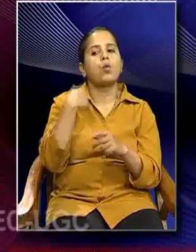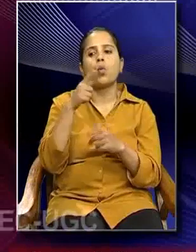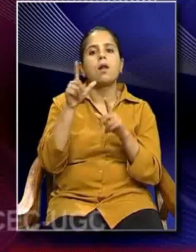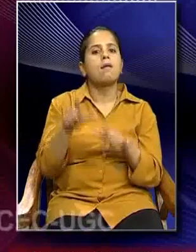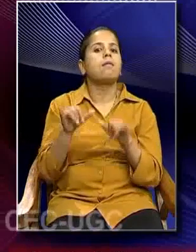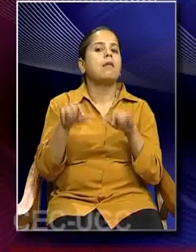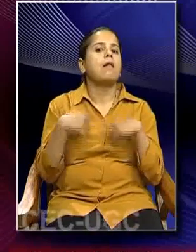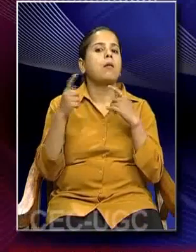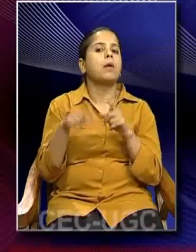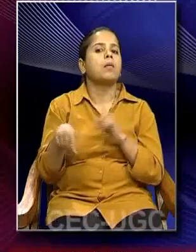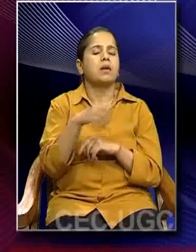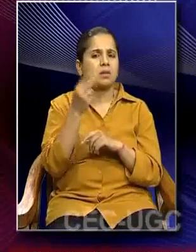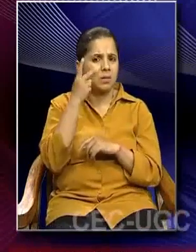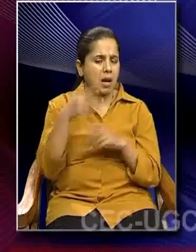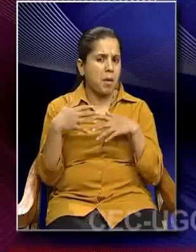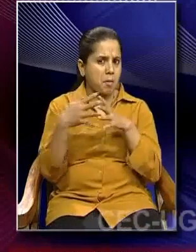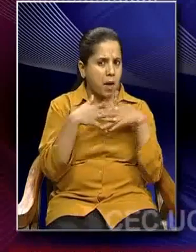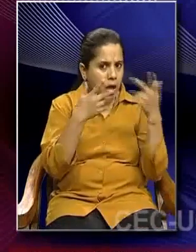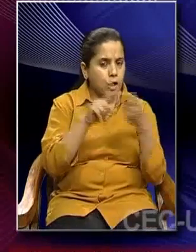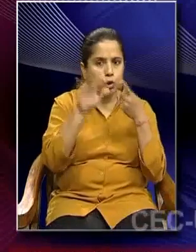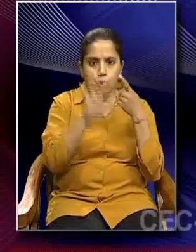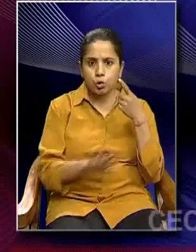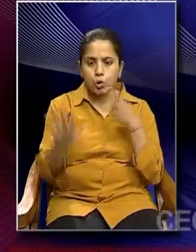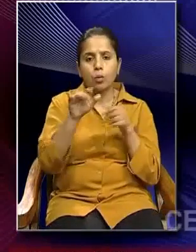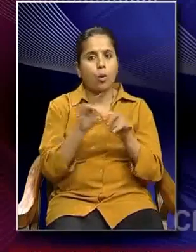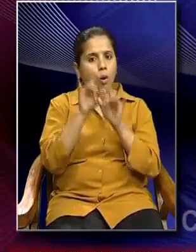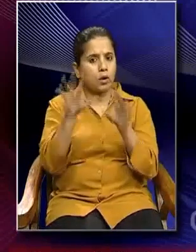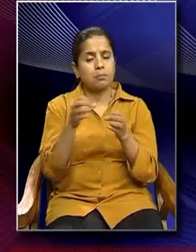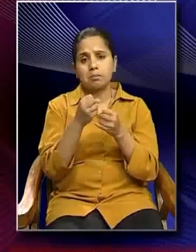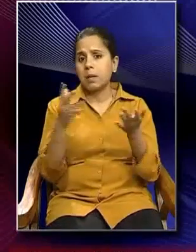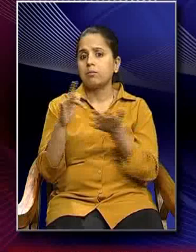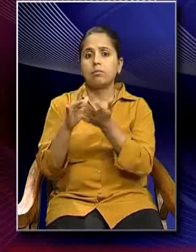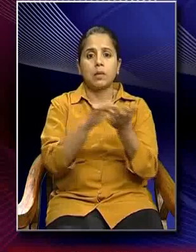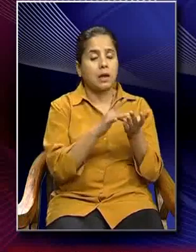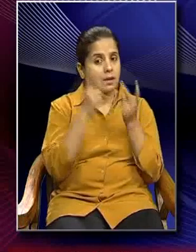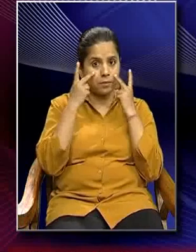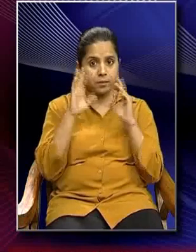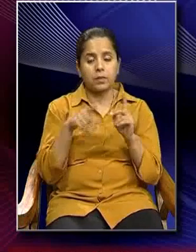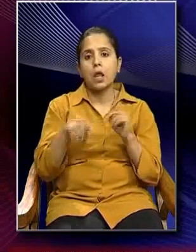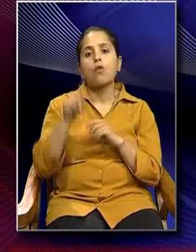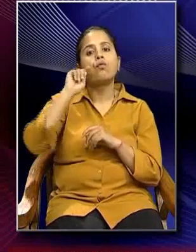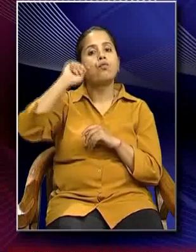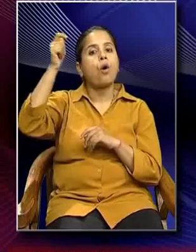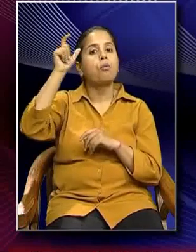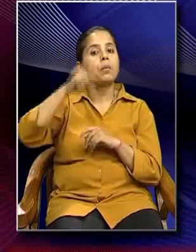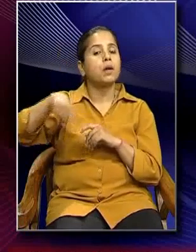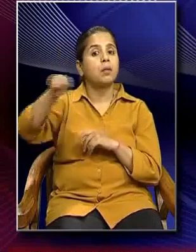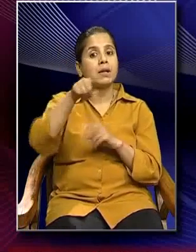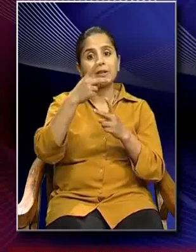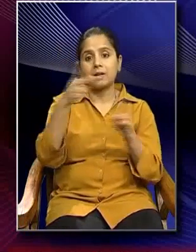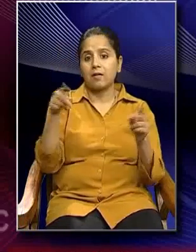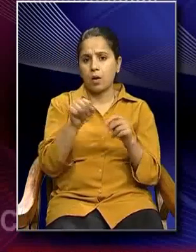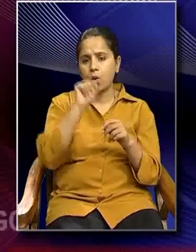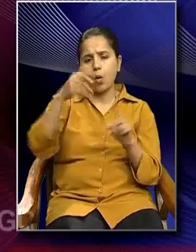it is seen in, whether it is in America, Europe, Australia, many such places, wherein foreign people from different